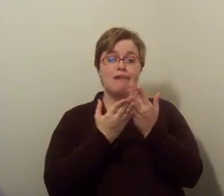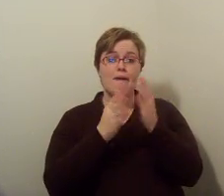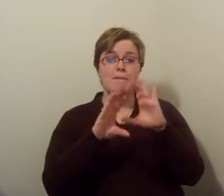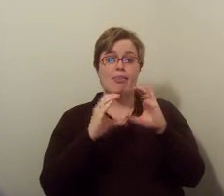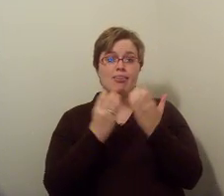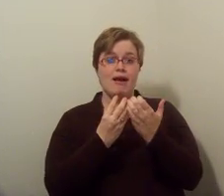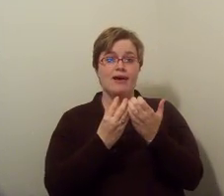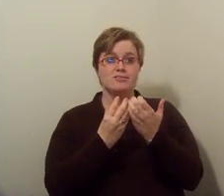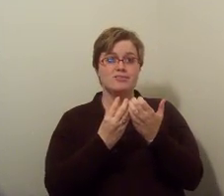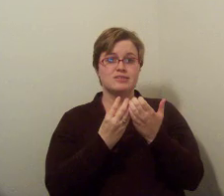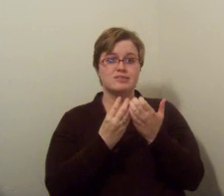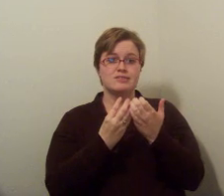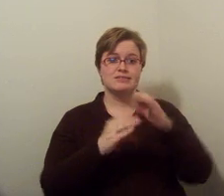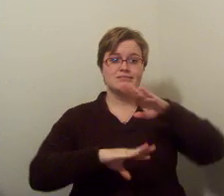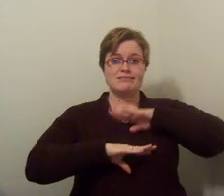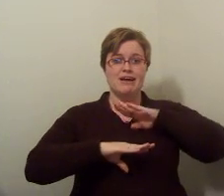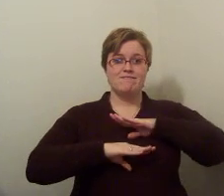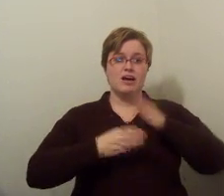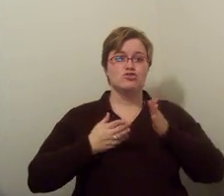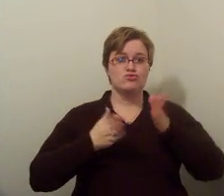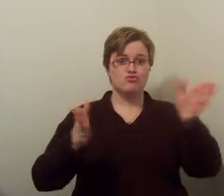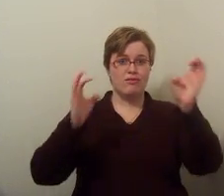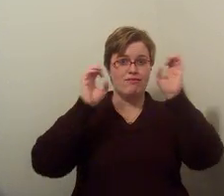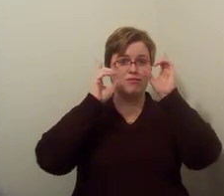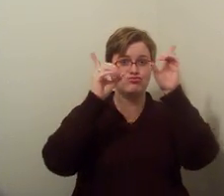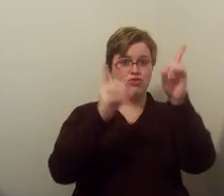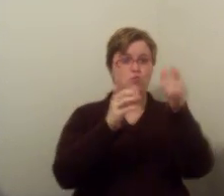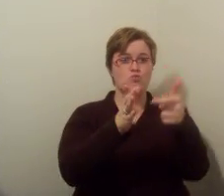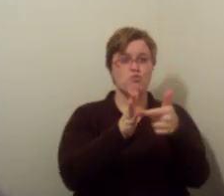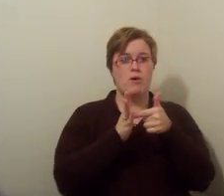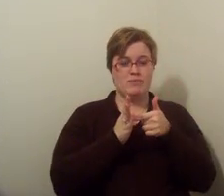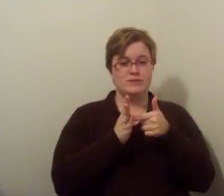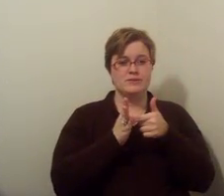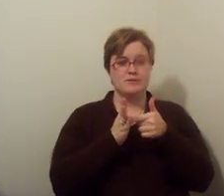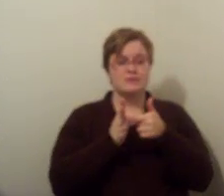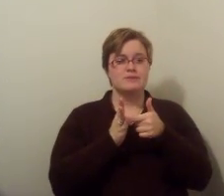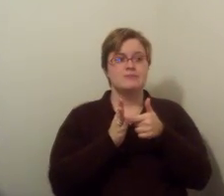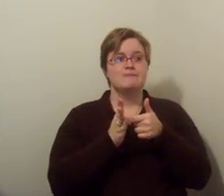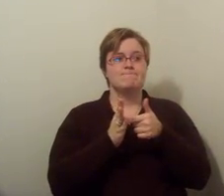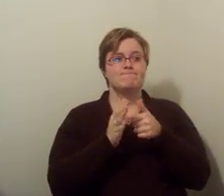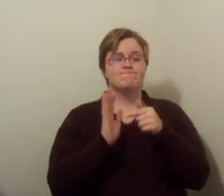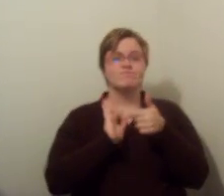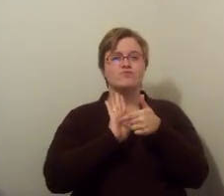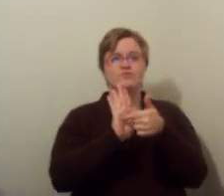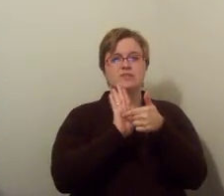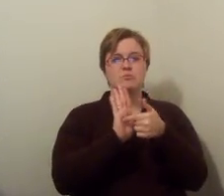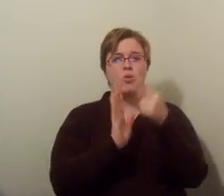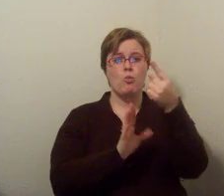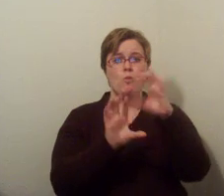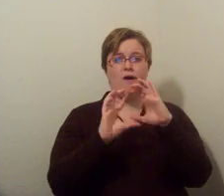your general ed credits. So for example, like one of the courses you have to take is Intro to